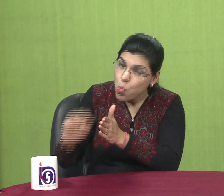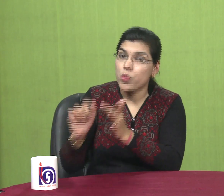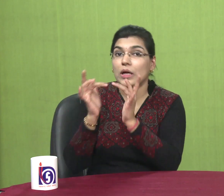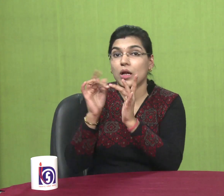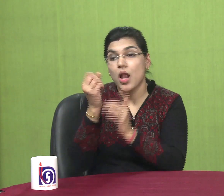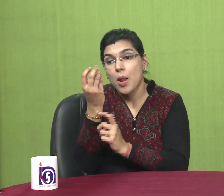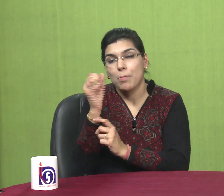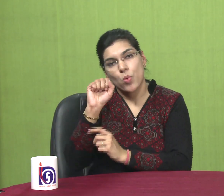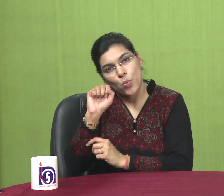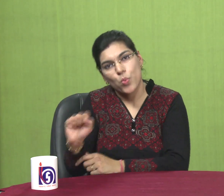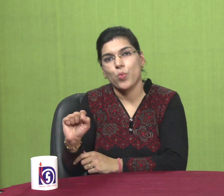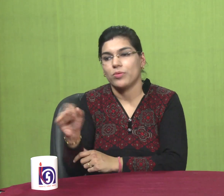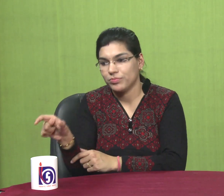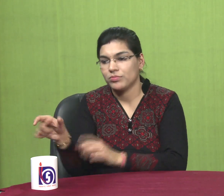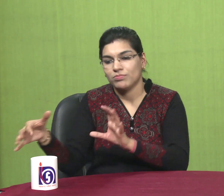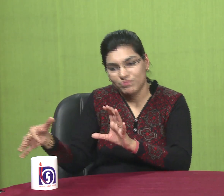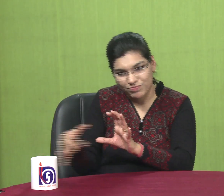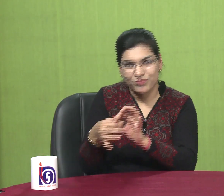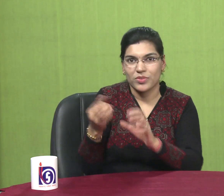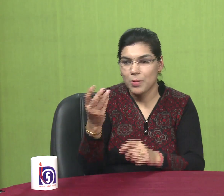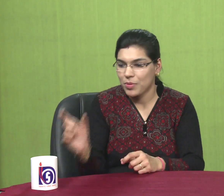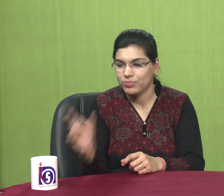several internet service providers in each locality.